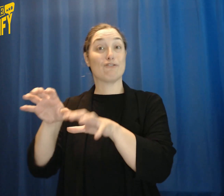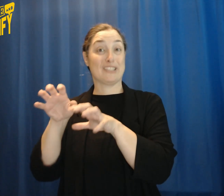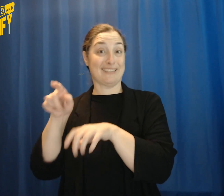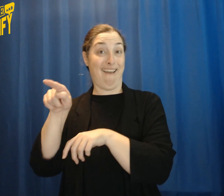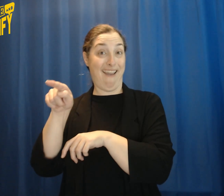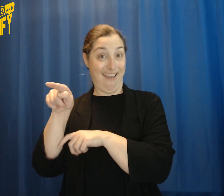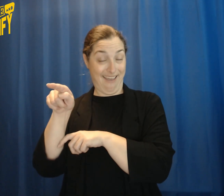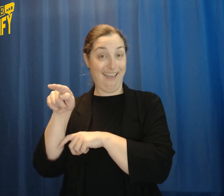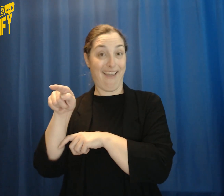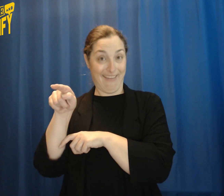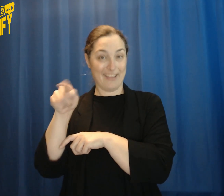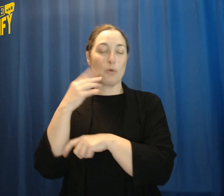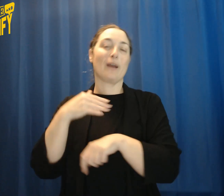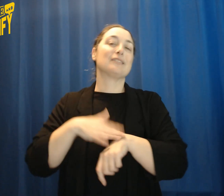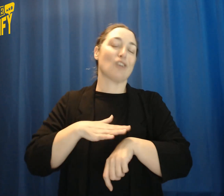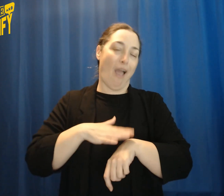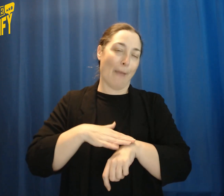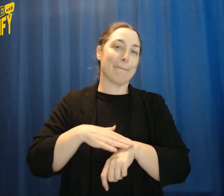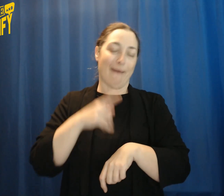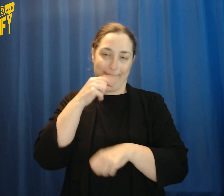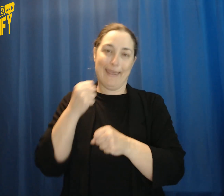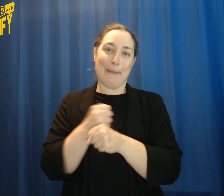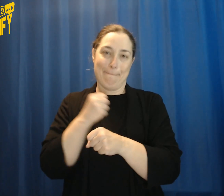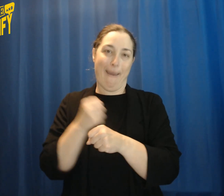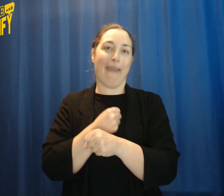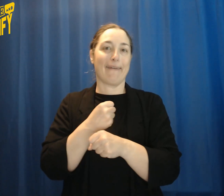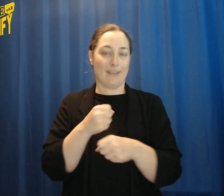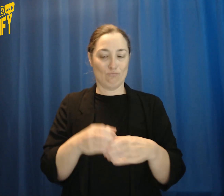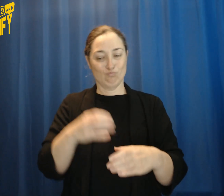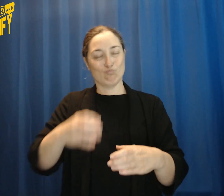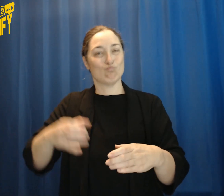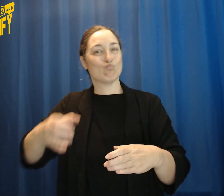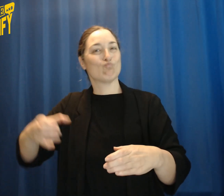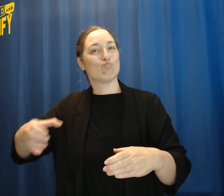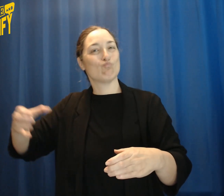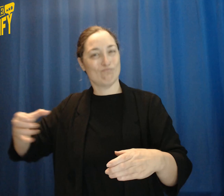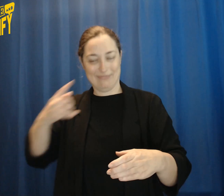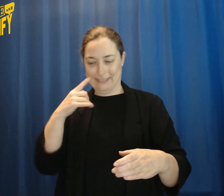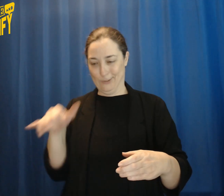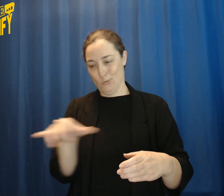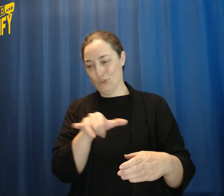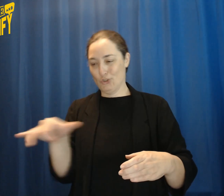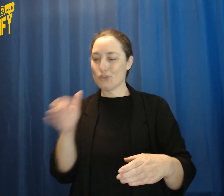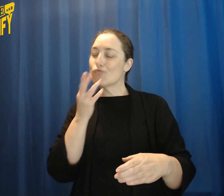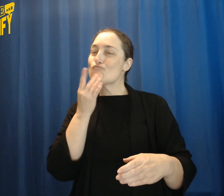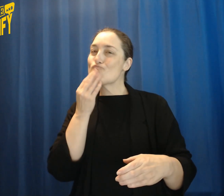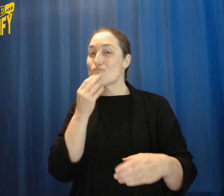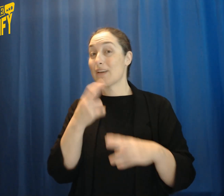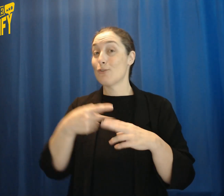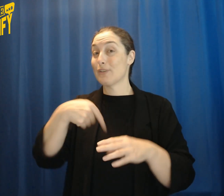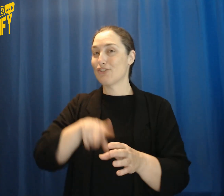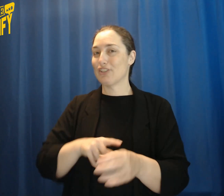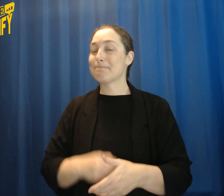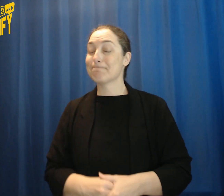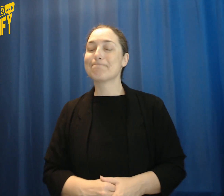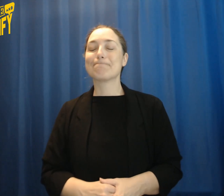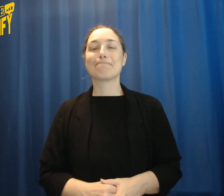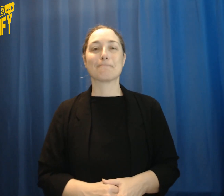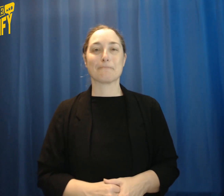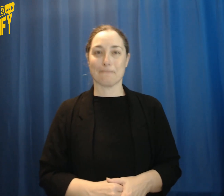So when I have time I can make up a couple of different lots of it to see which one will go in the show this year. Yeah. I might have to come